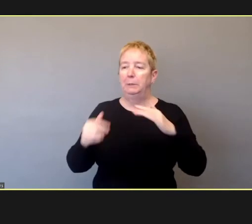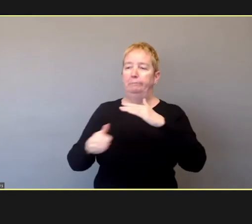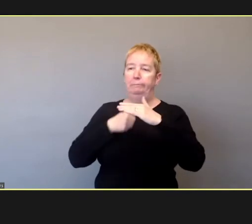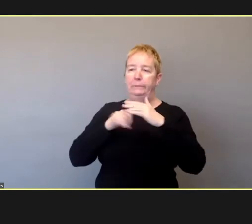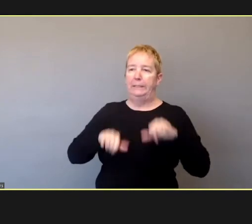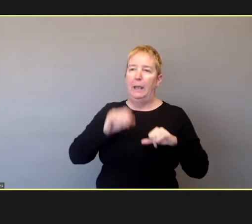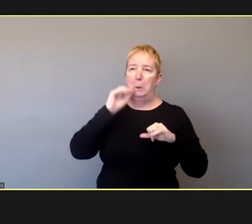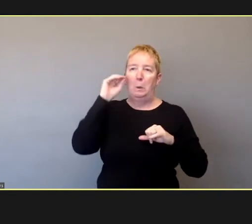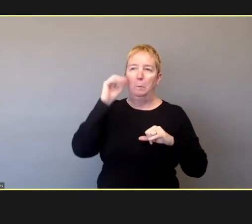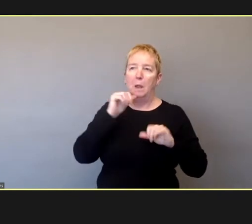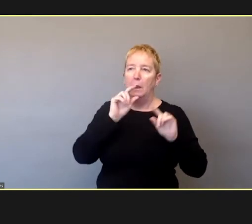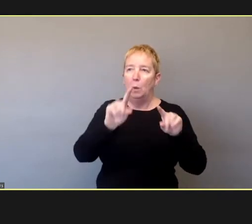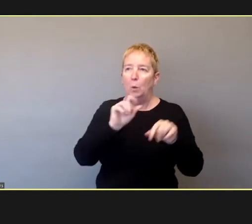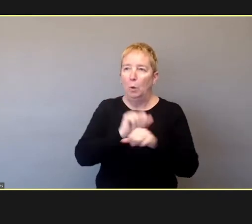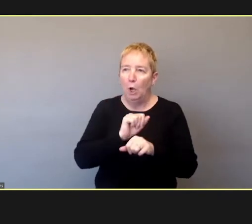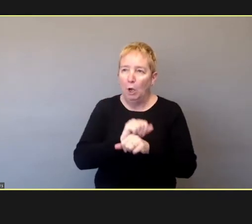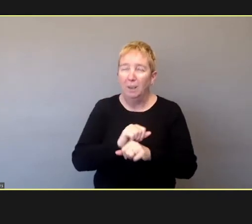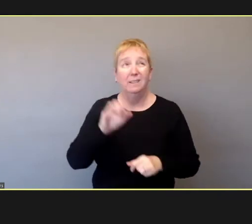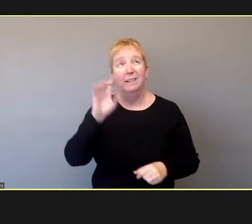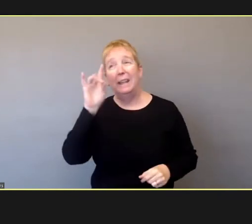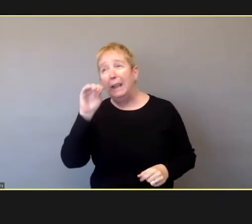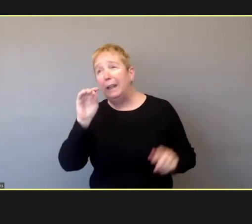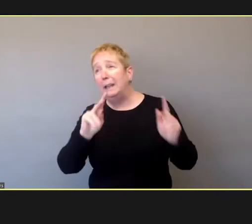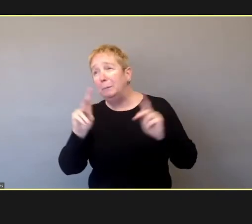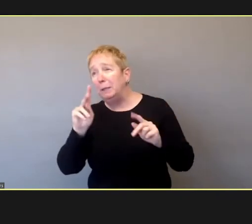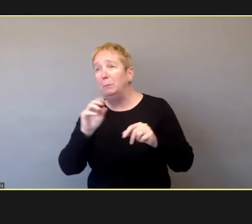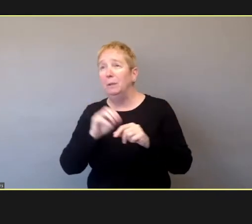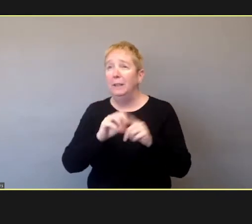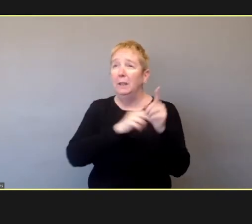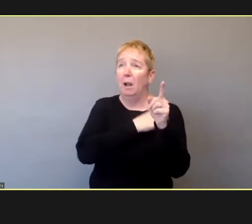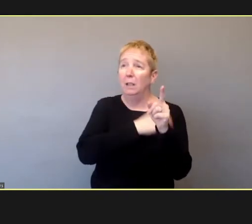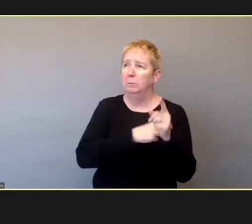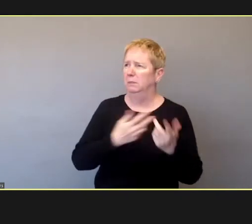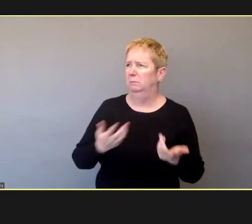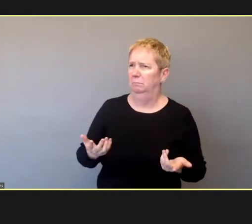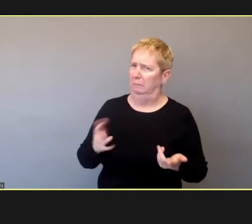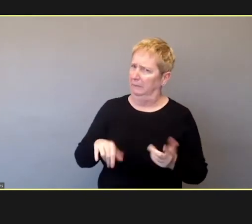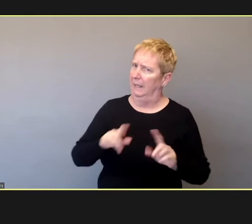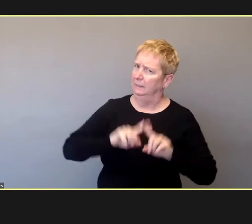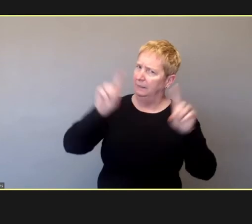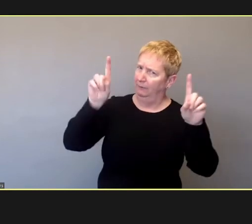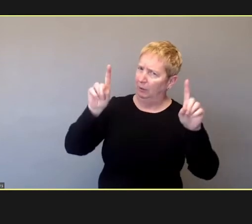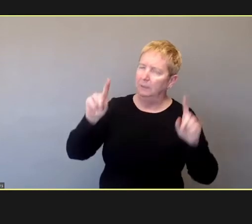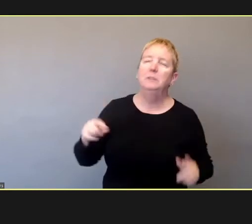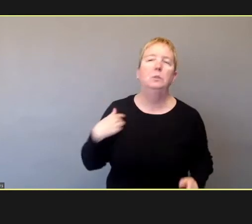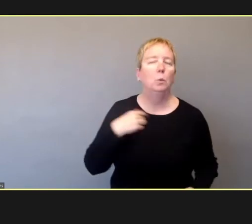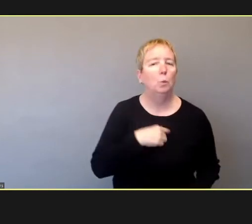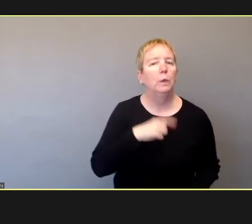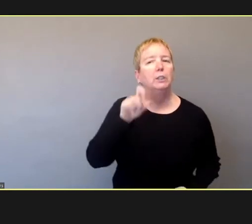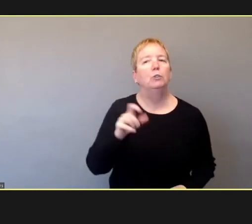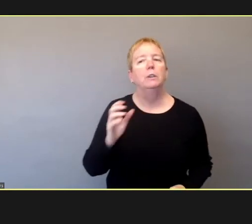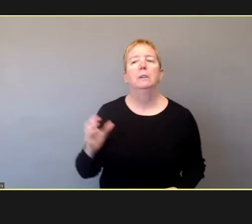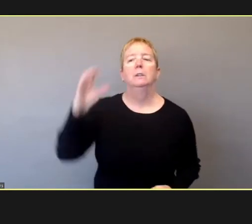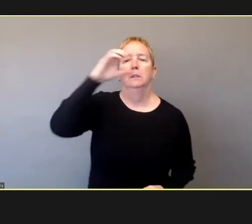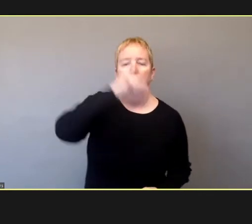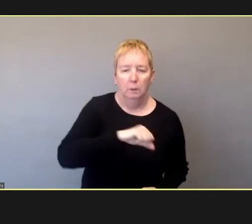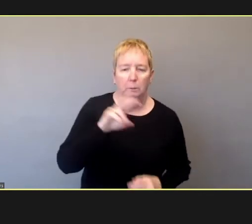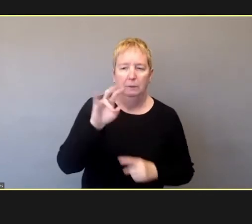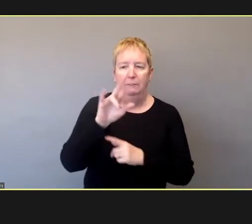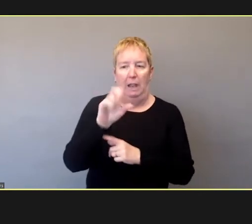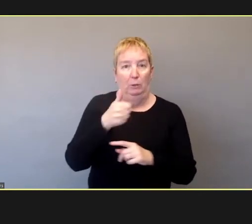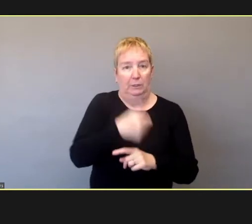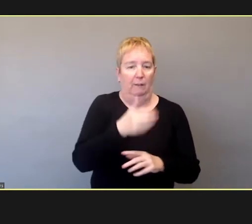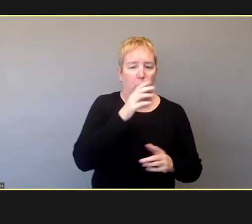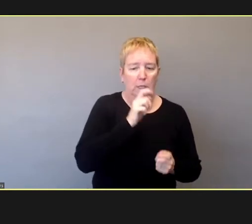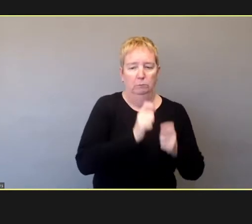700. So I think we should assume that the virus will continue to evolve. I think we should assume there'll be other waves